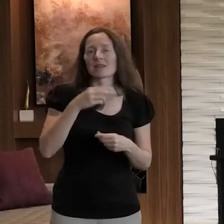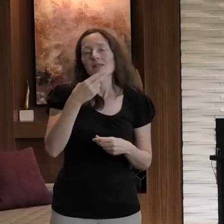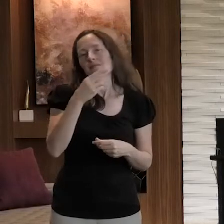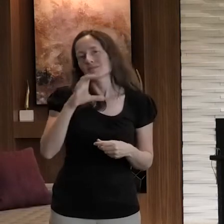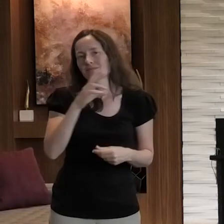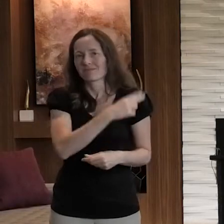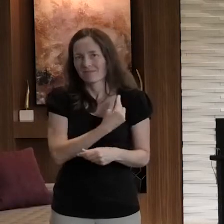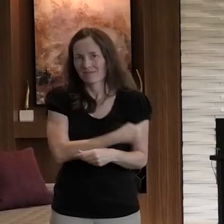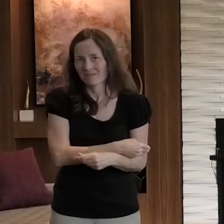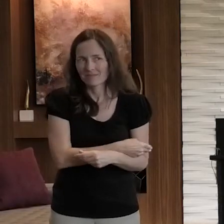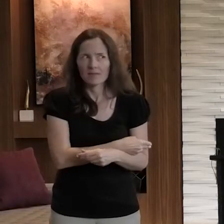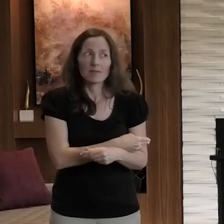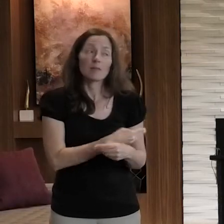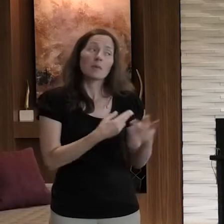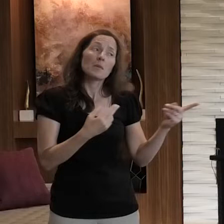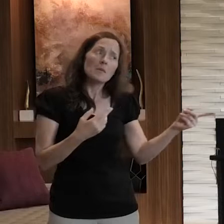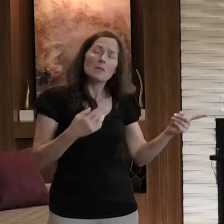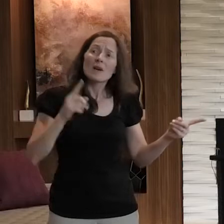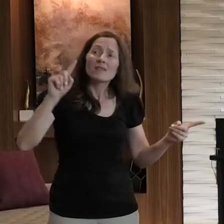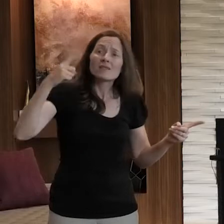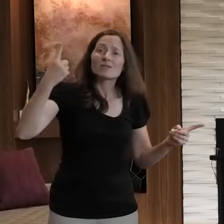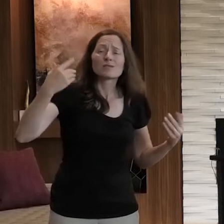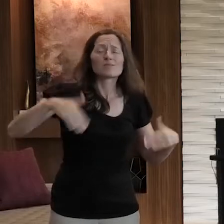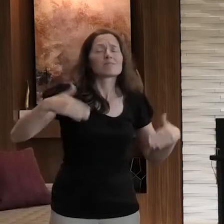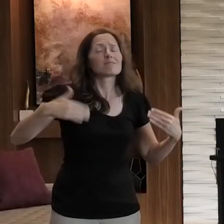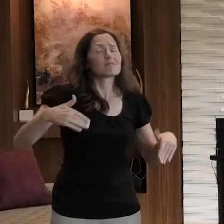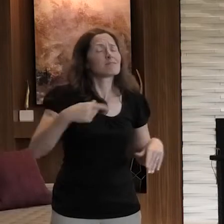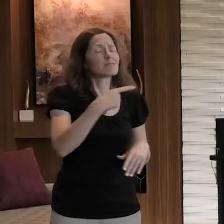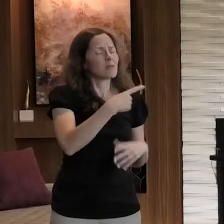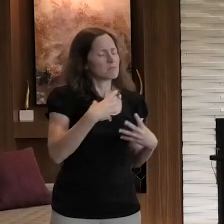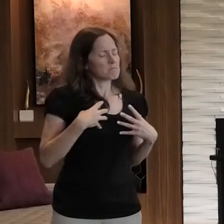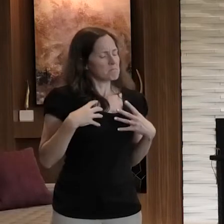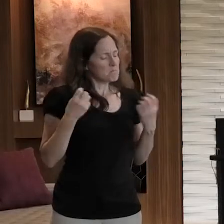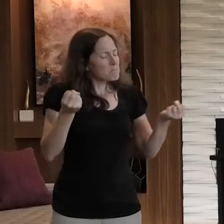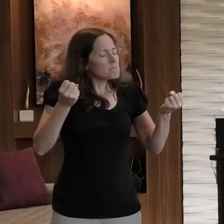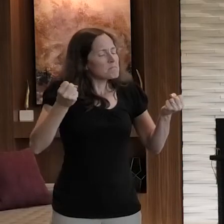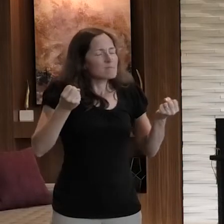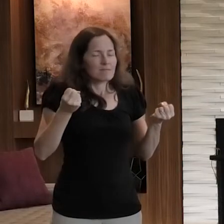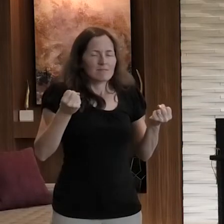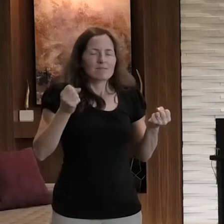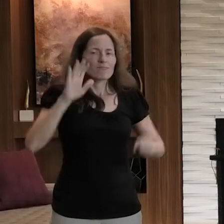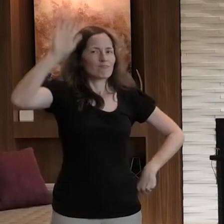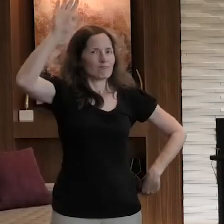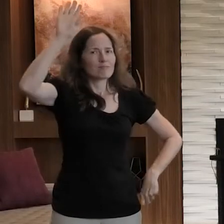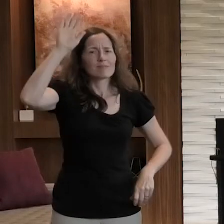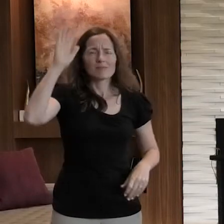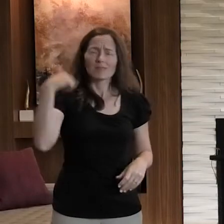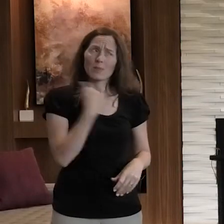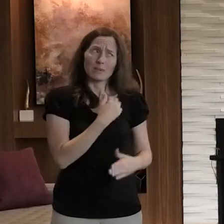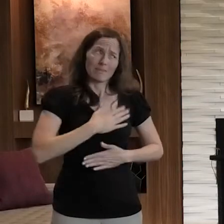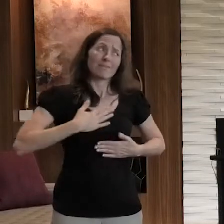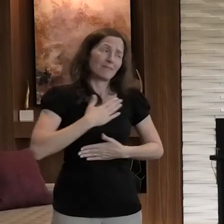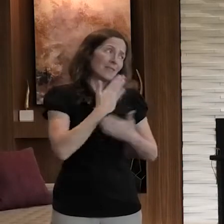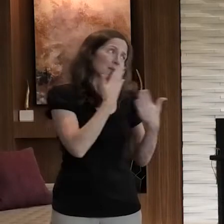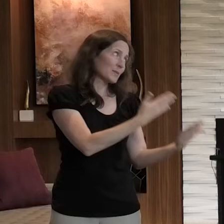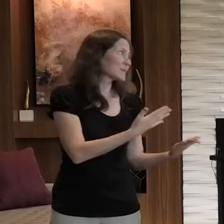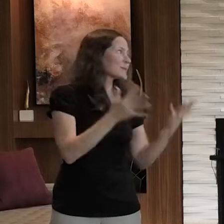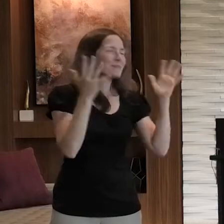guts and passion, and we are very appreciative. Thank you so much.